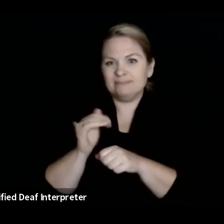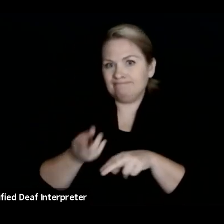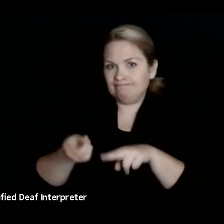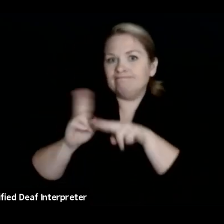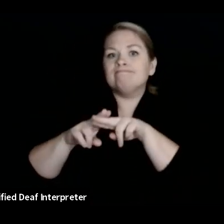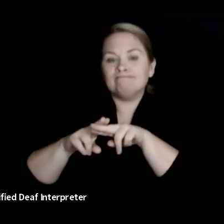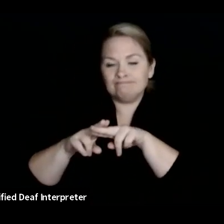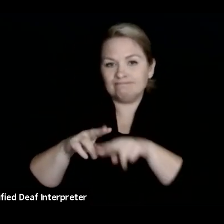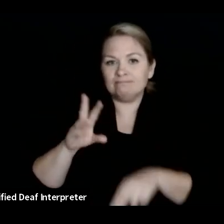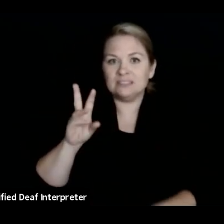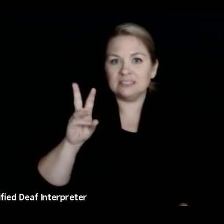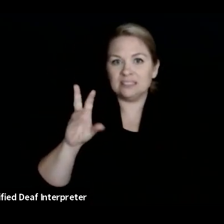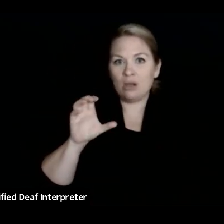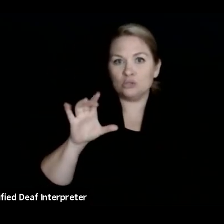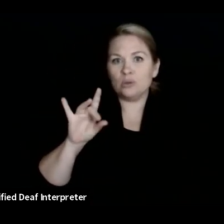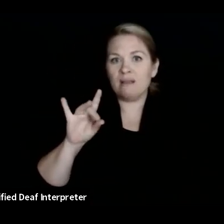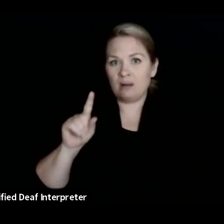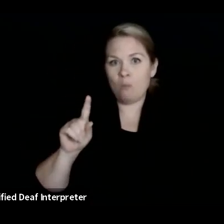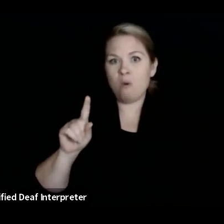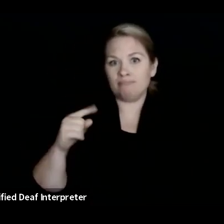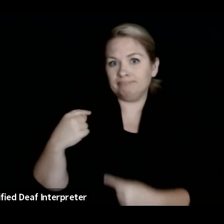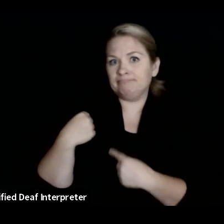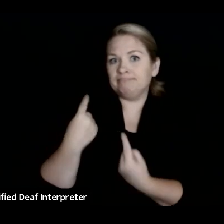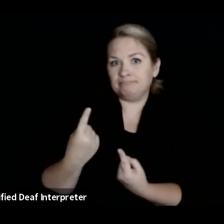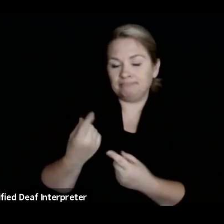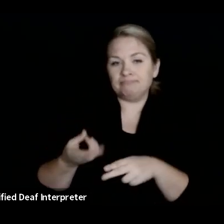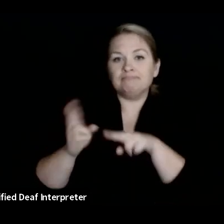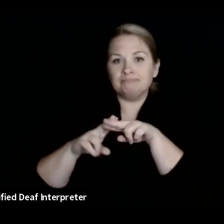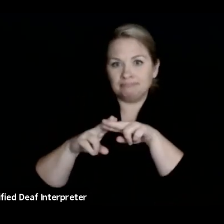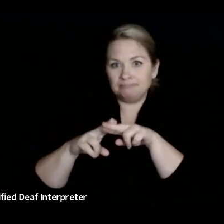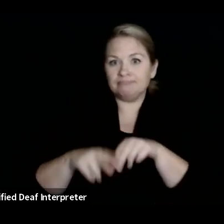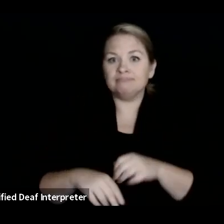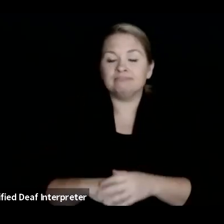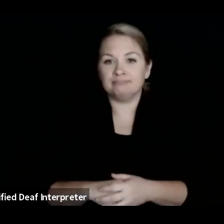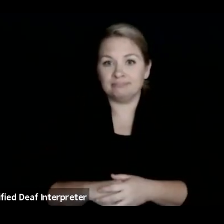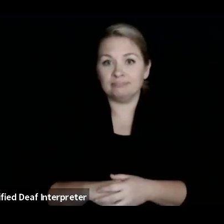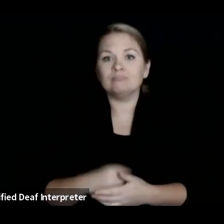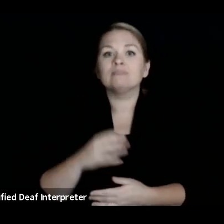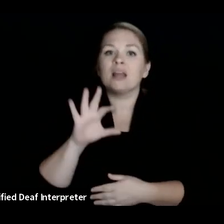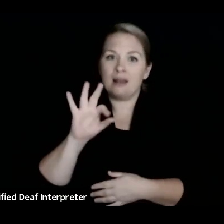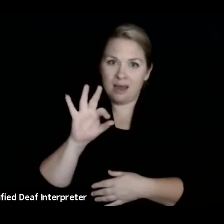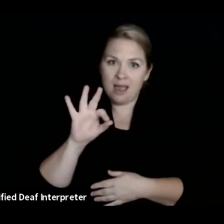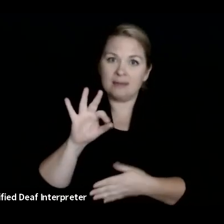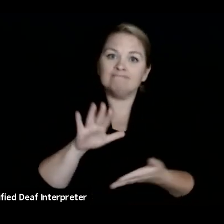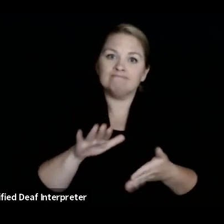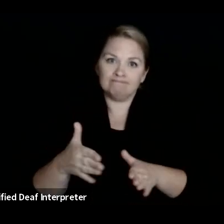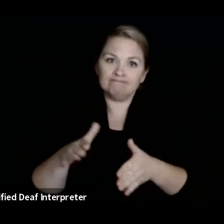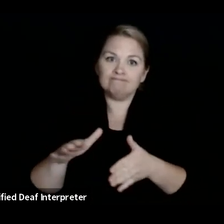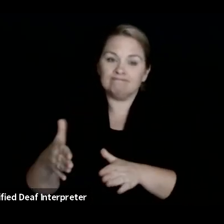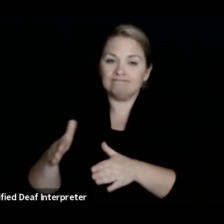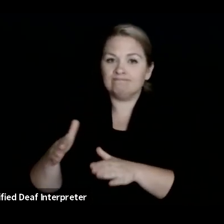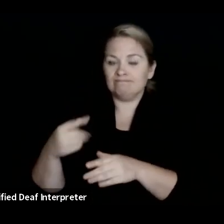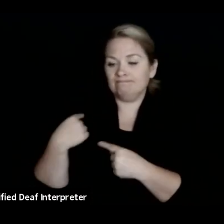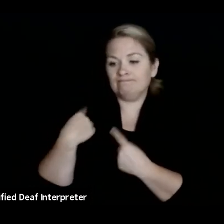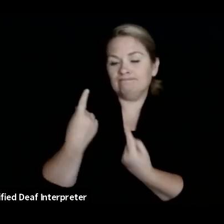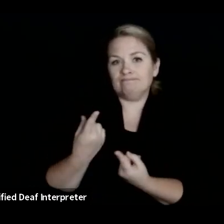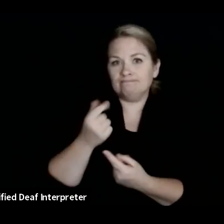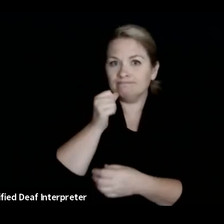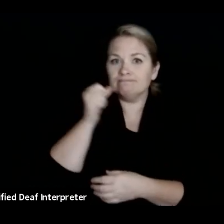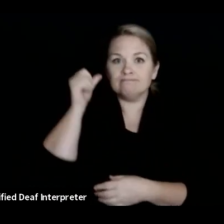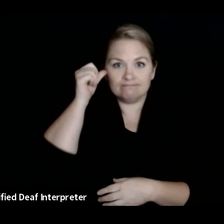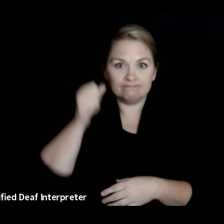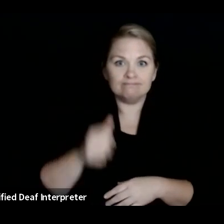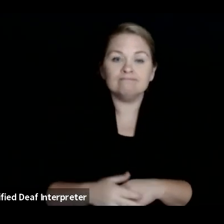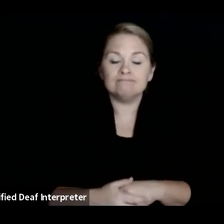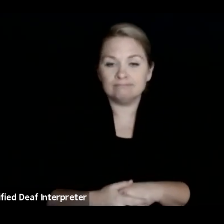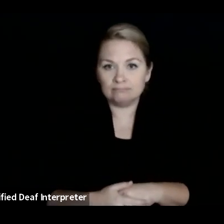low at 36 years old. We added 9 deaths yesterday for a total of